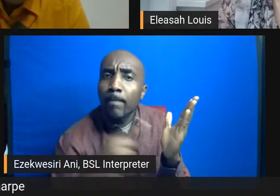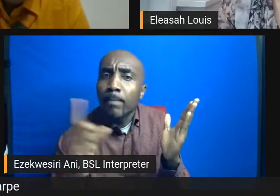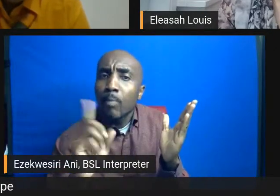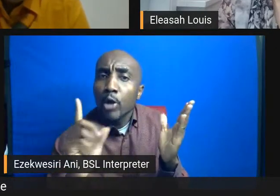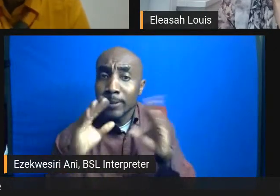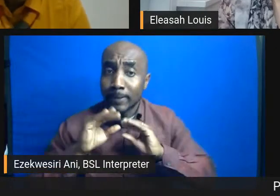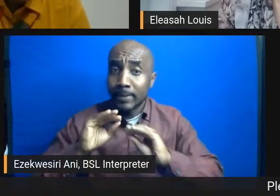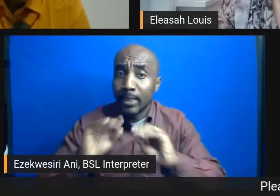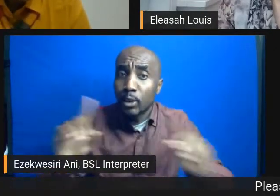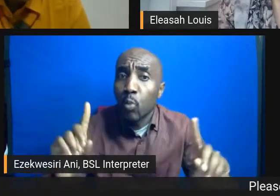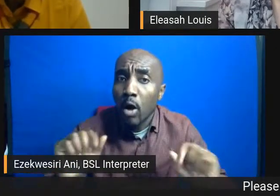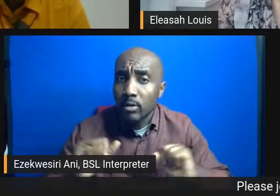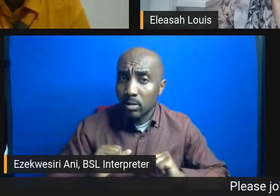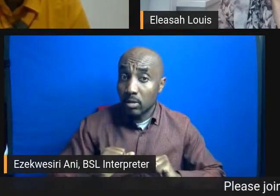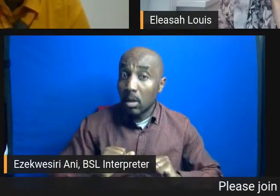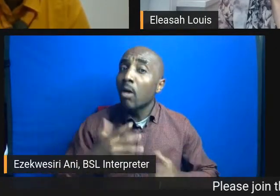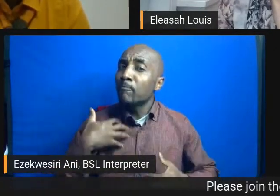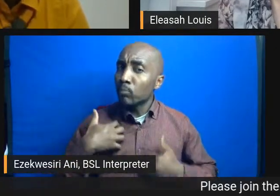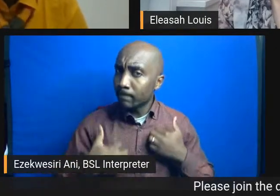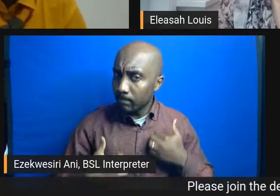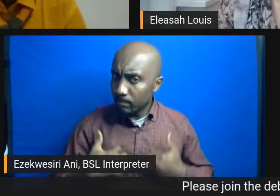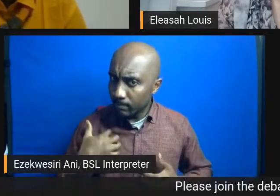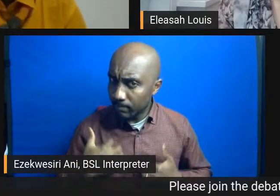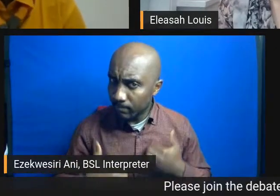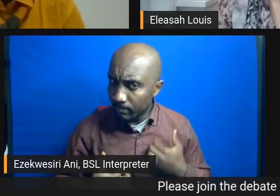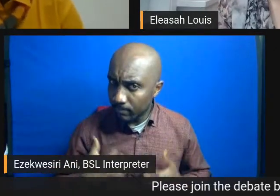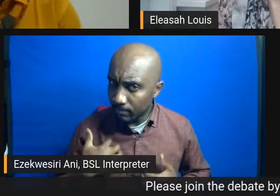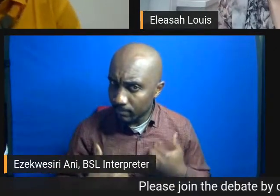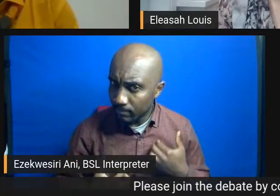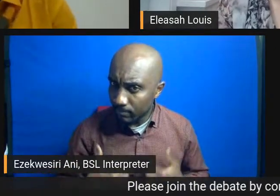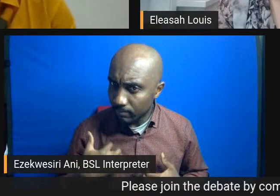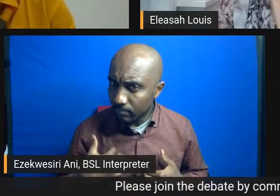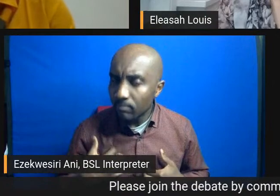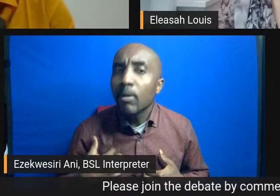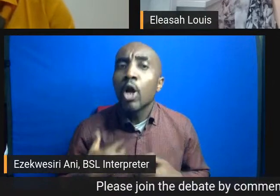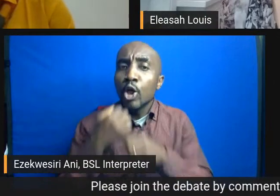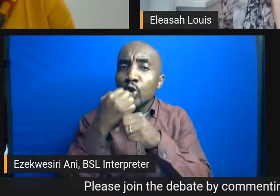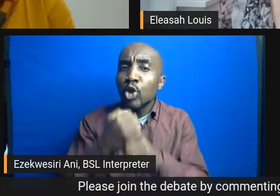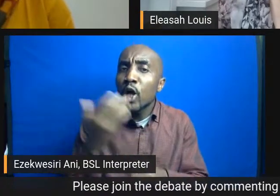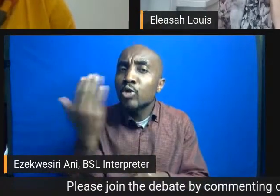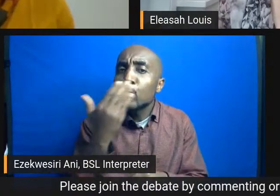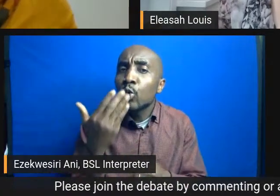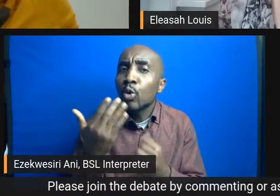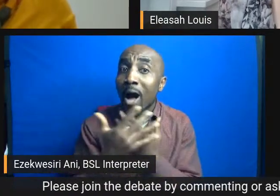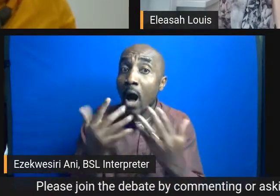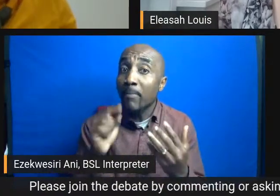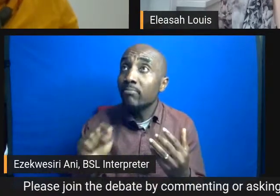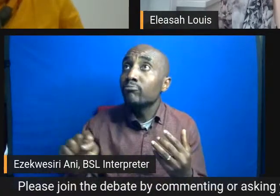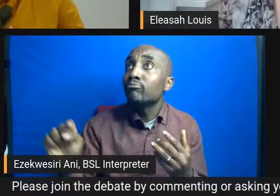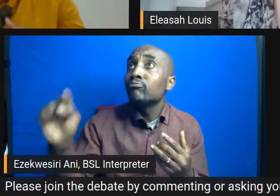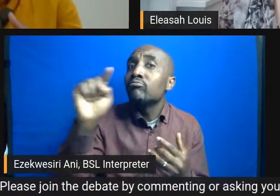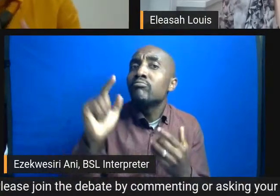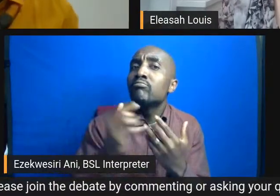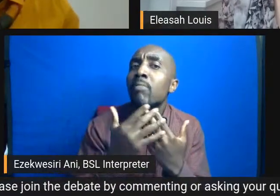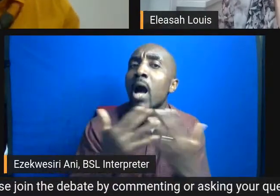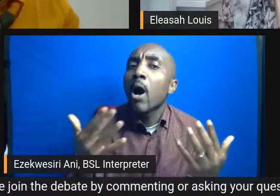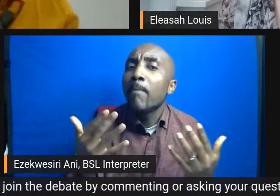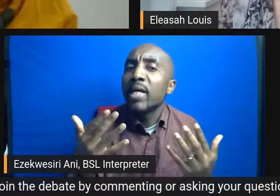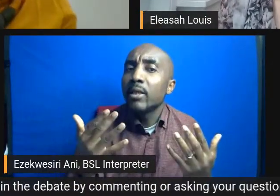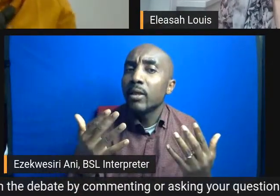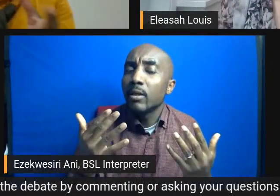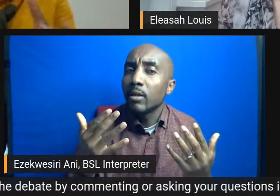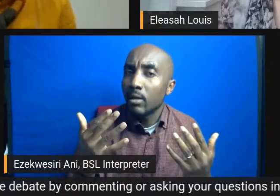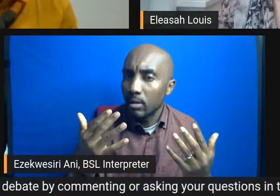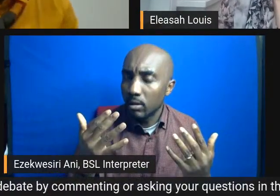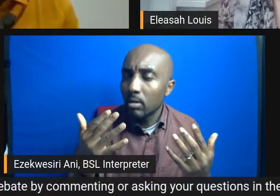teach? I mean, it would be really interesting to see how many church schools actually have picked up on